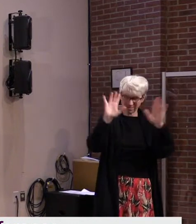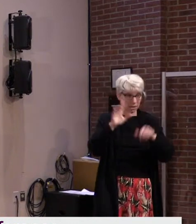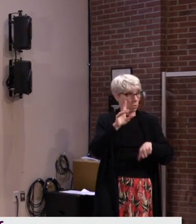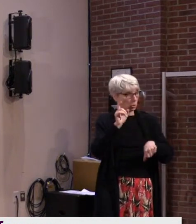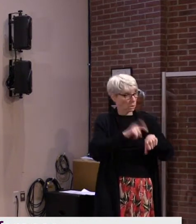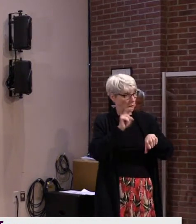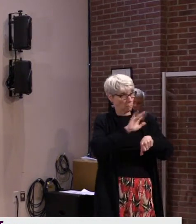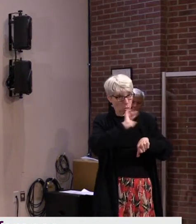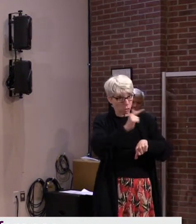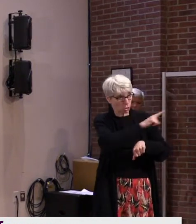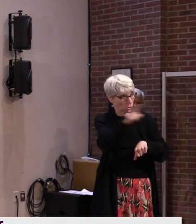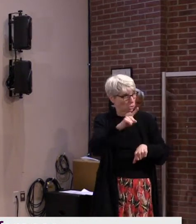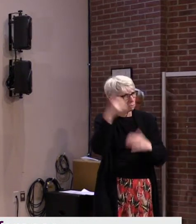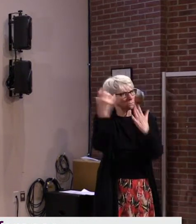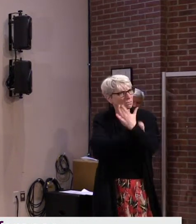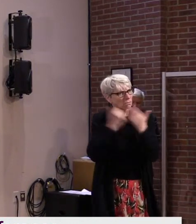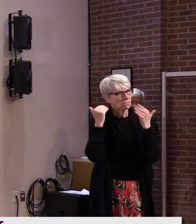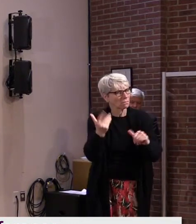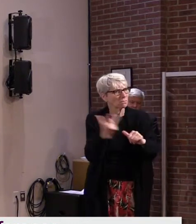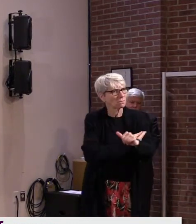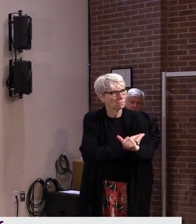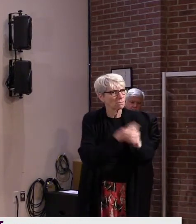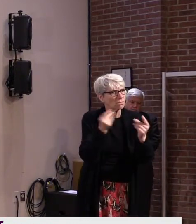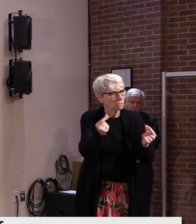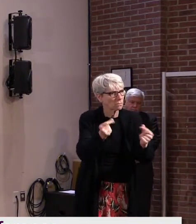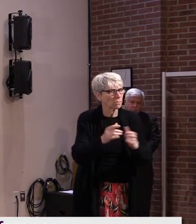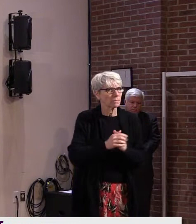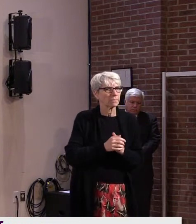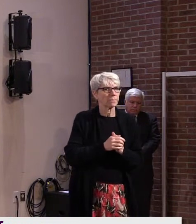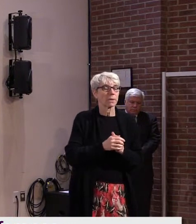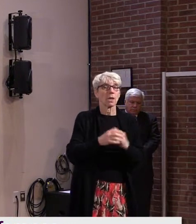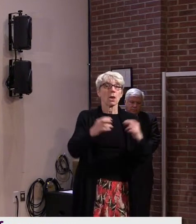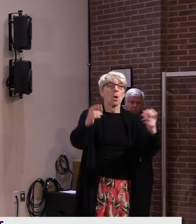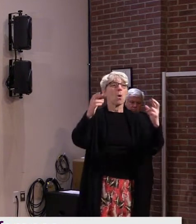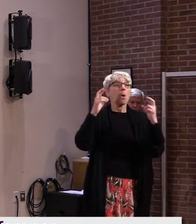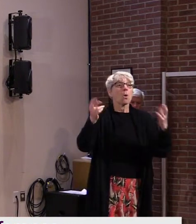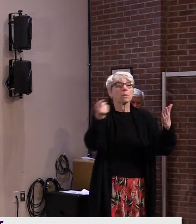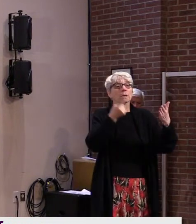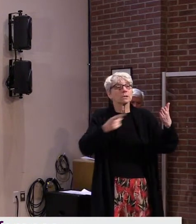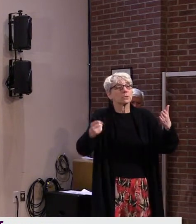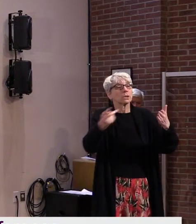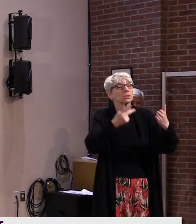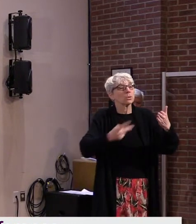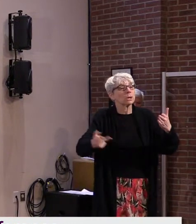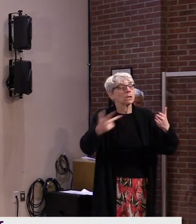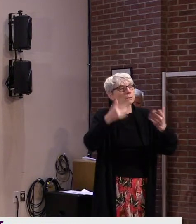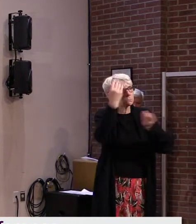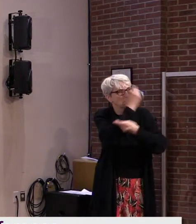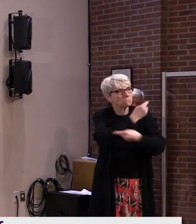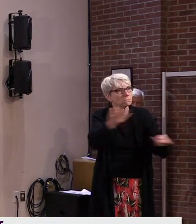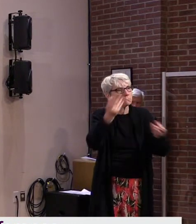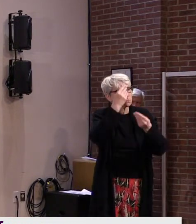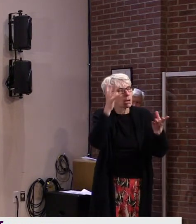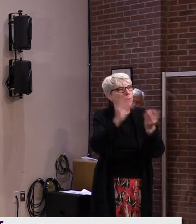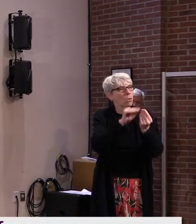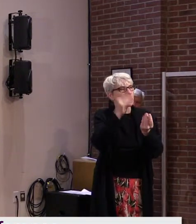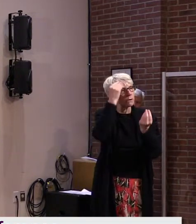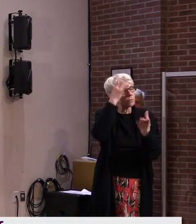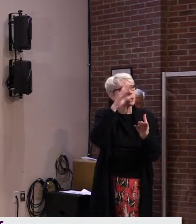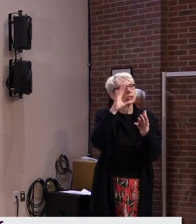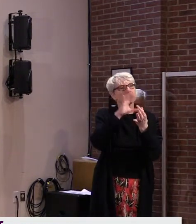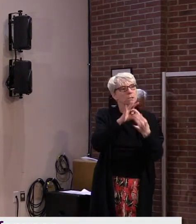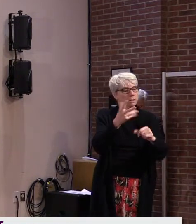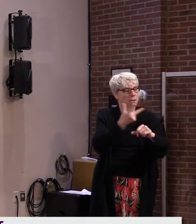I hope we will have more news on boosters in the coming weeks. for Vermonters who received Moderna